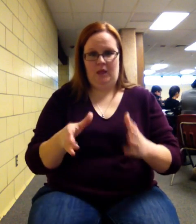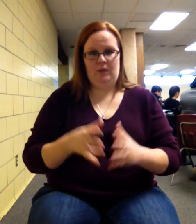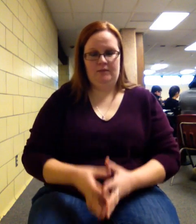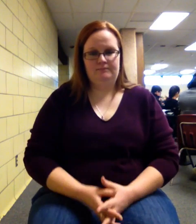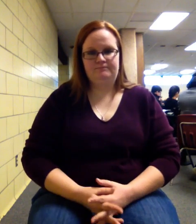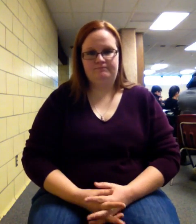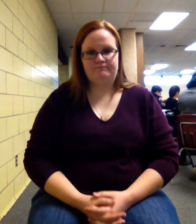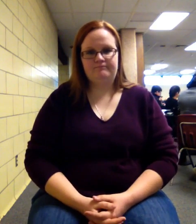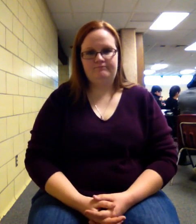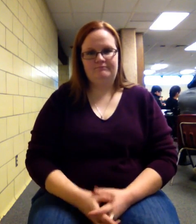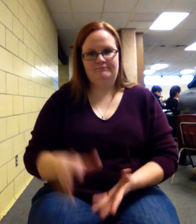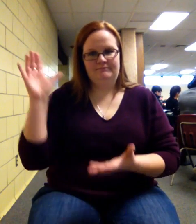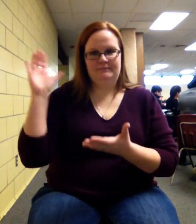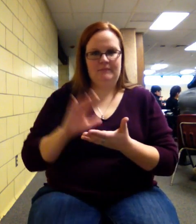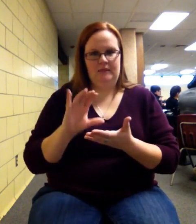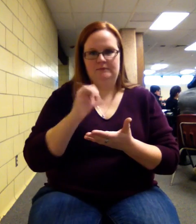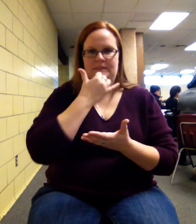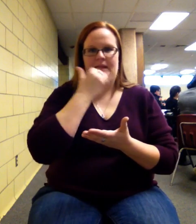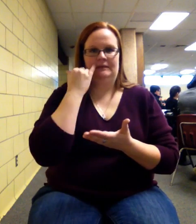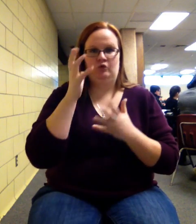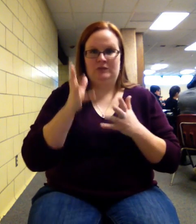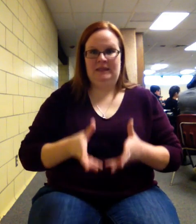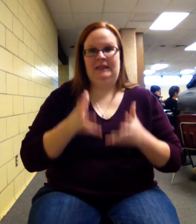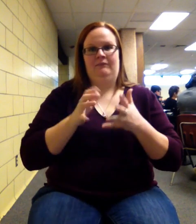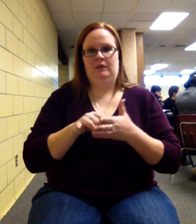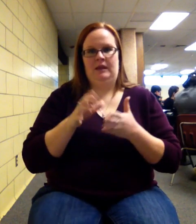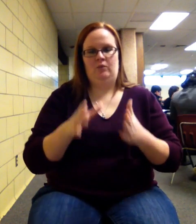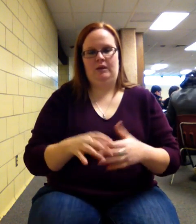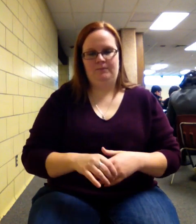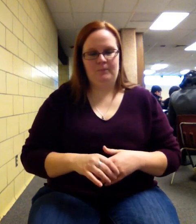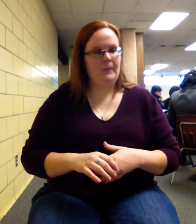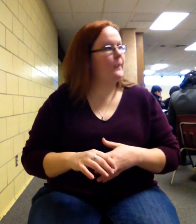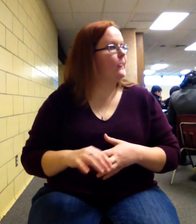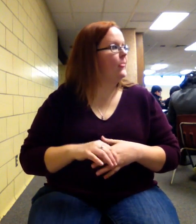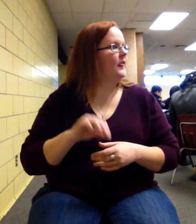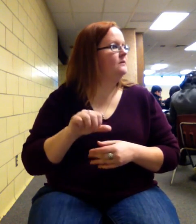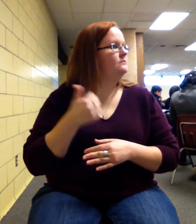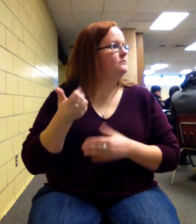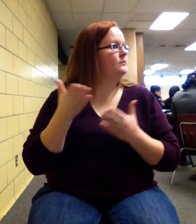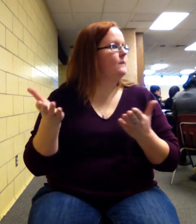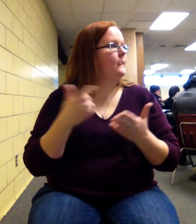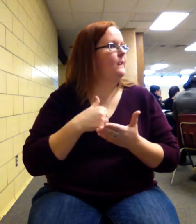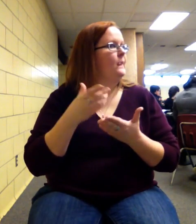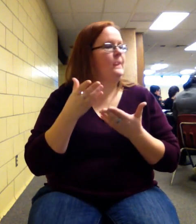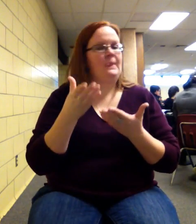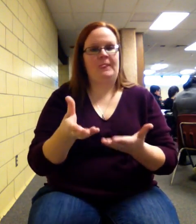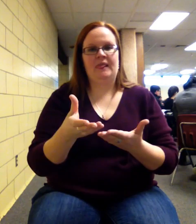You'll have fewer mistakes if you just leave your calculator set like that. The other thing that I would recommend that you do is hit the second